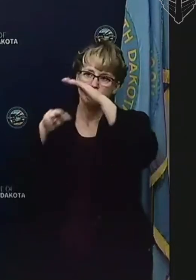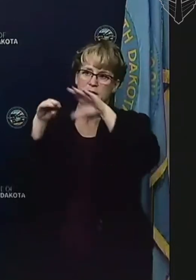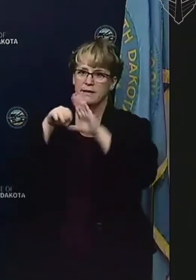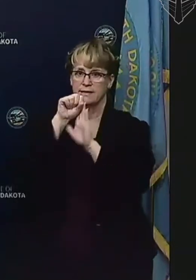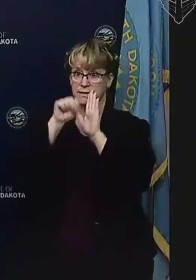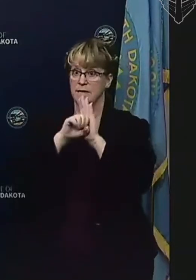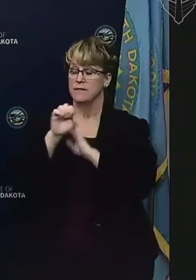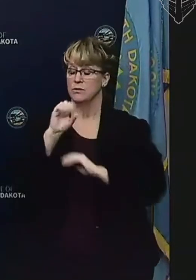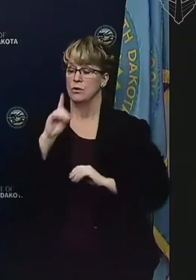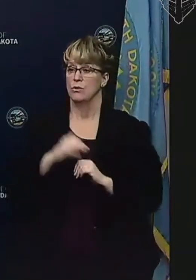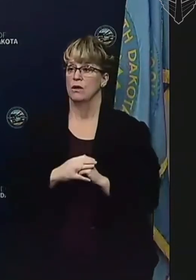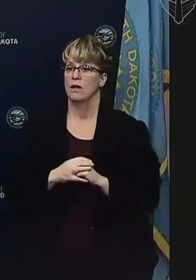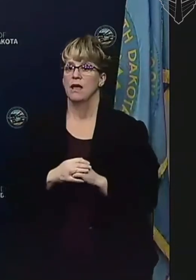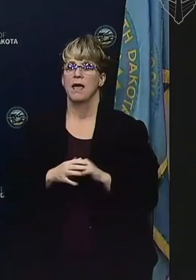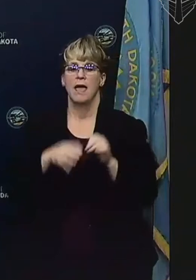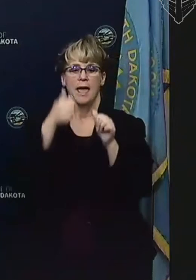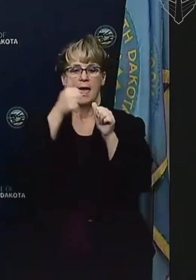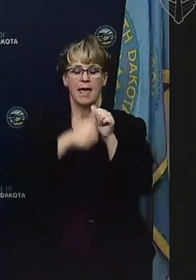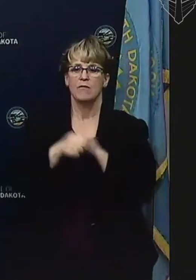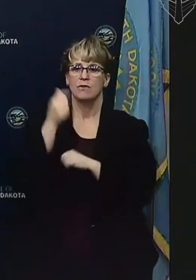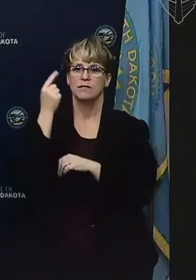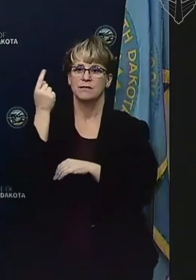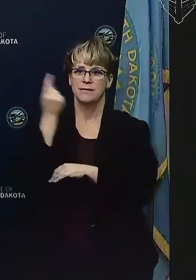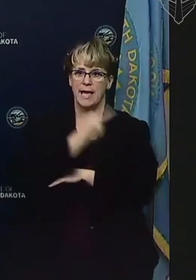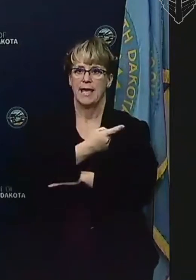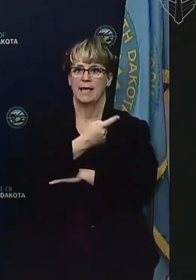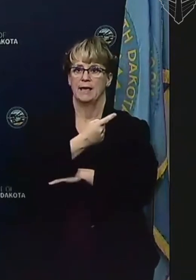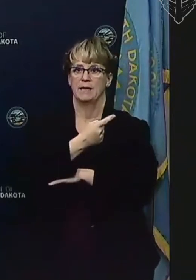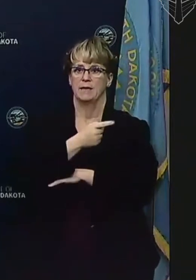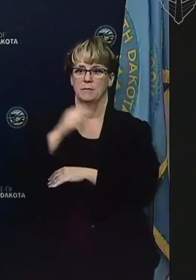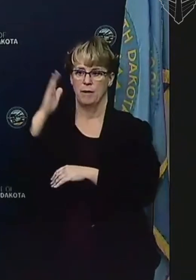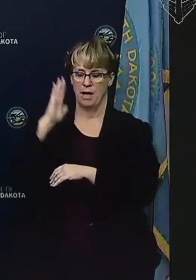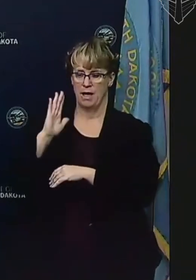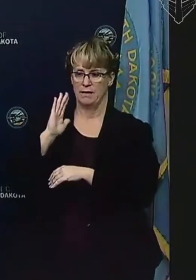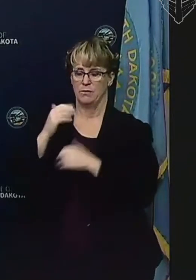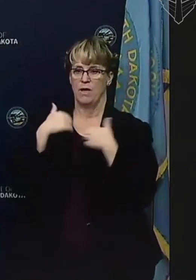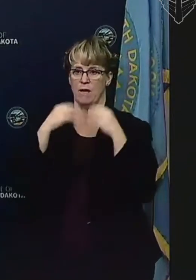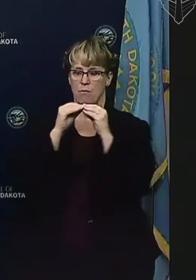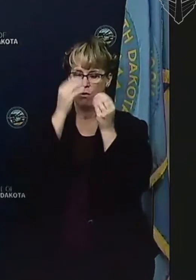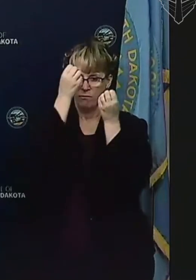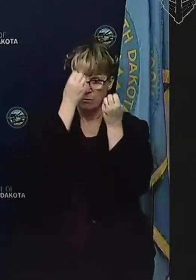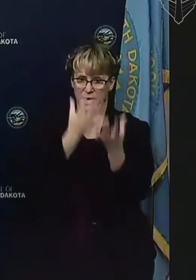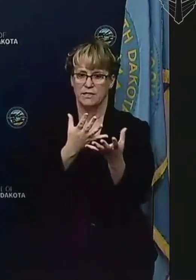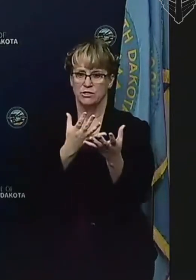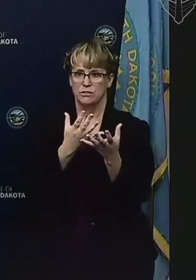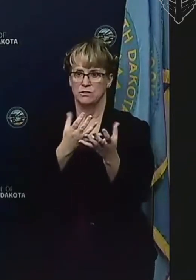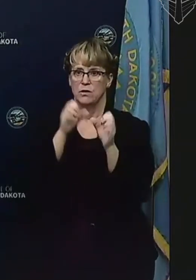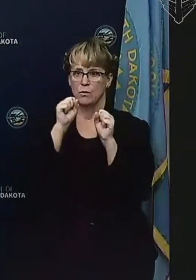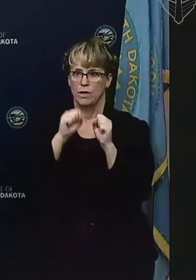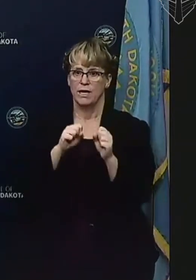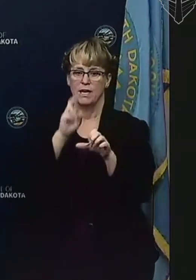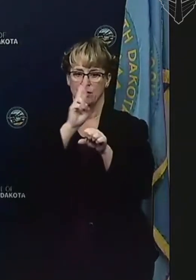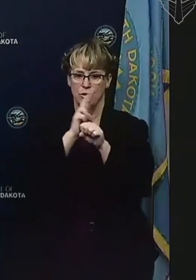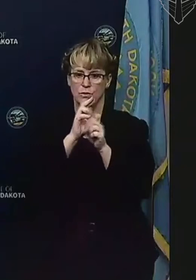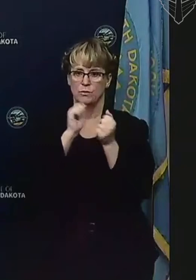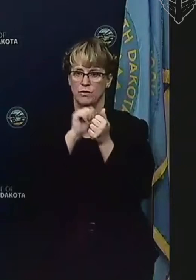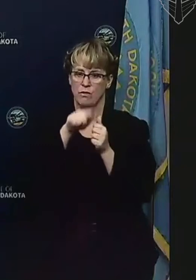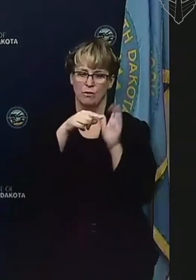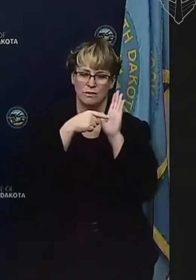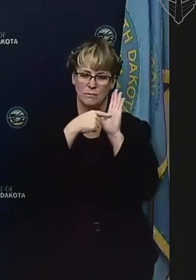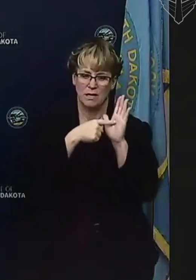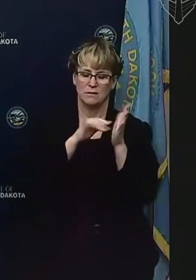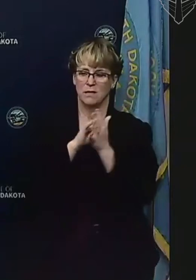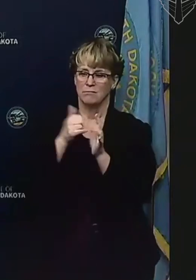of South Dakota. And every single day that we get under our belt, we get more data and information that we can plug into those models